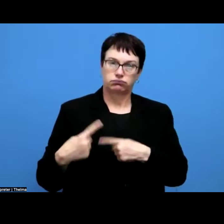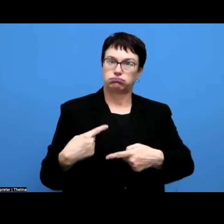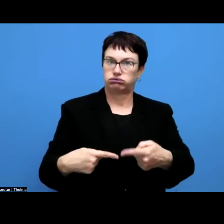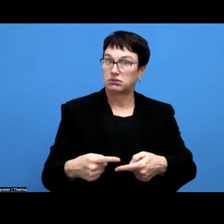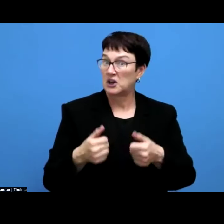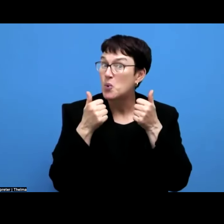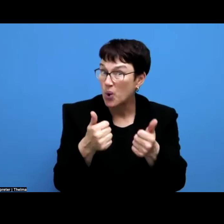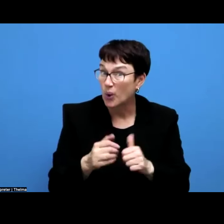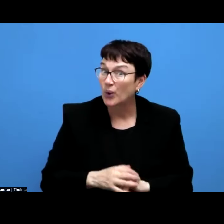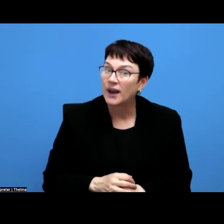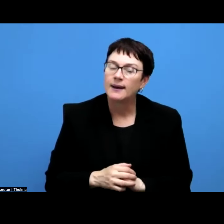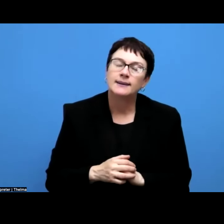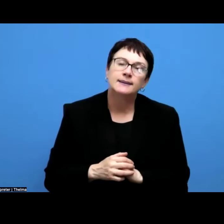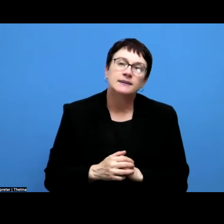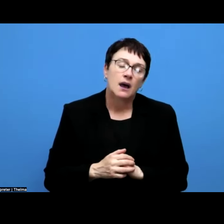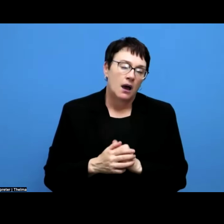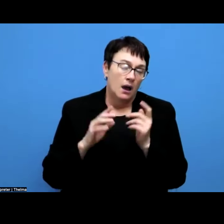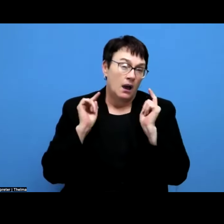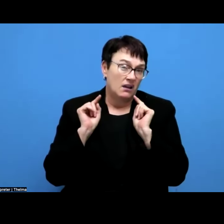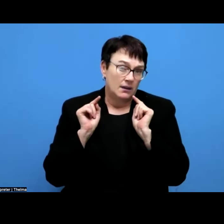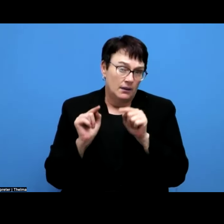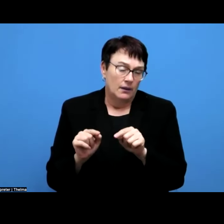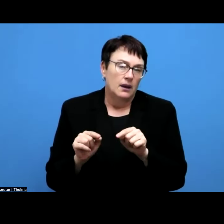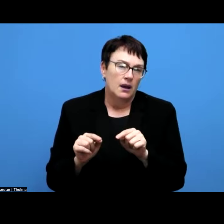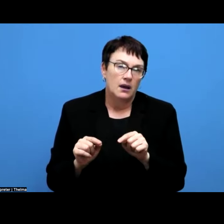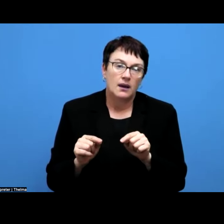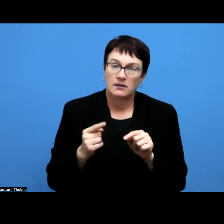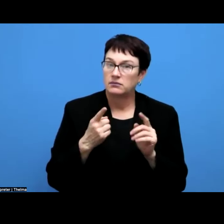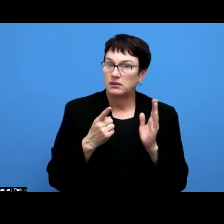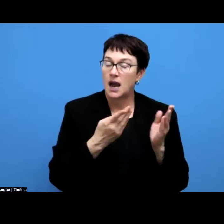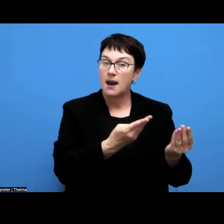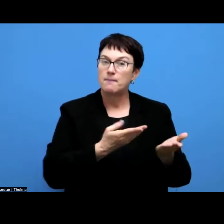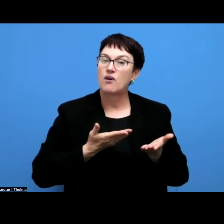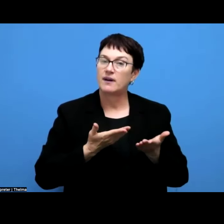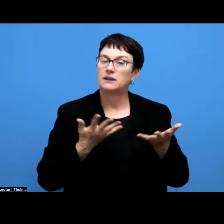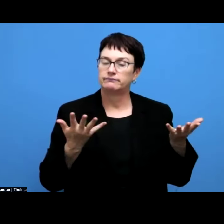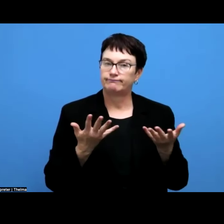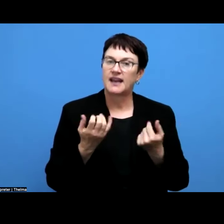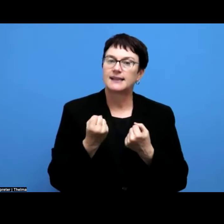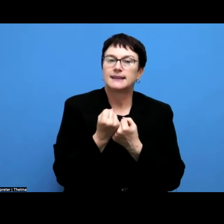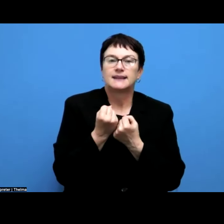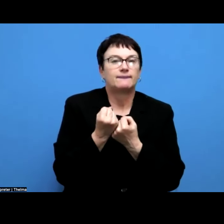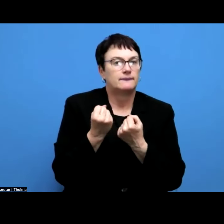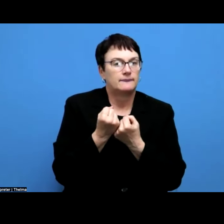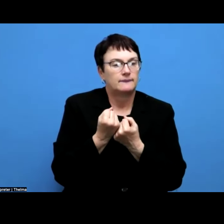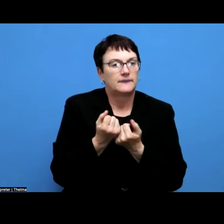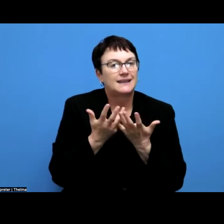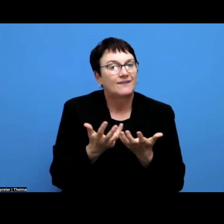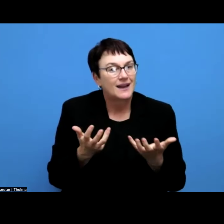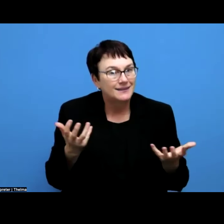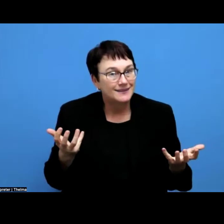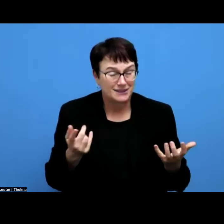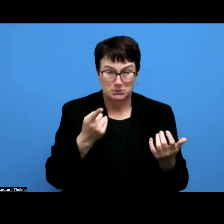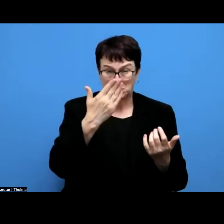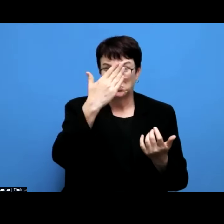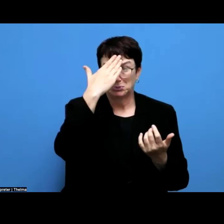this case, we have assistive devices and products, of course, knowing that assistive technology is about systems, products,